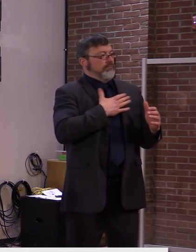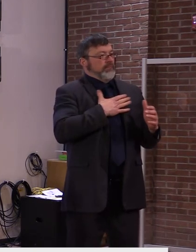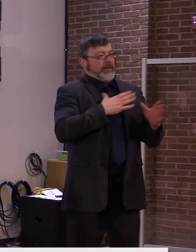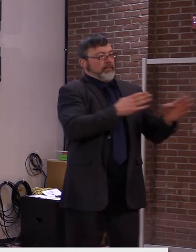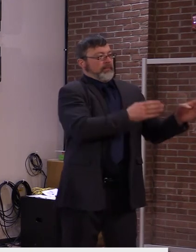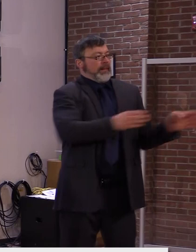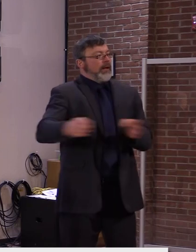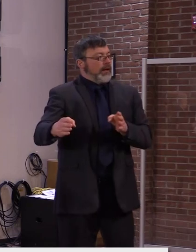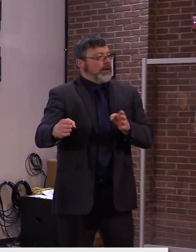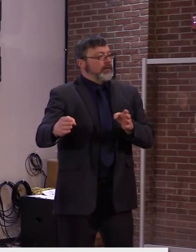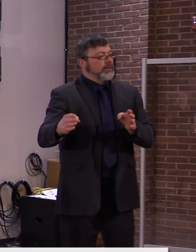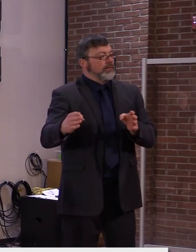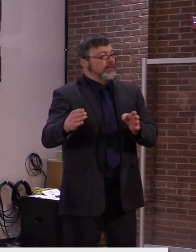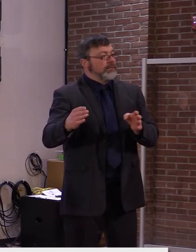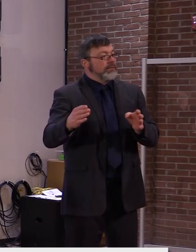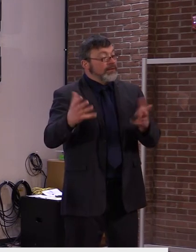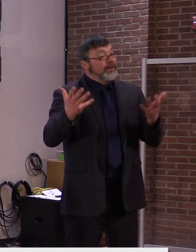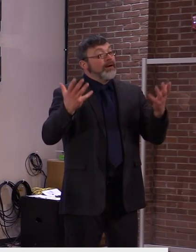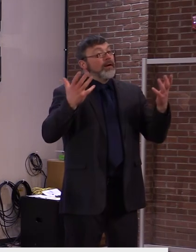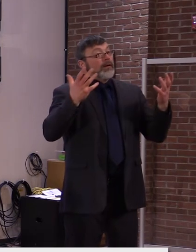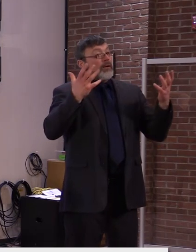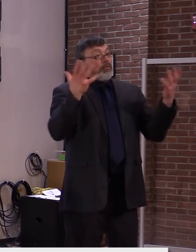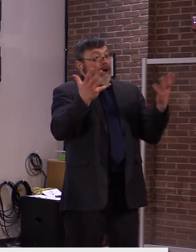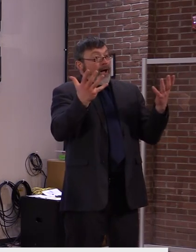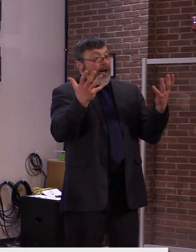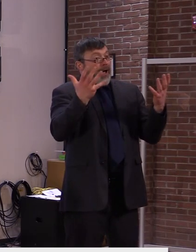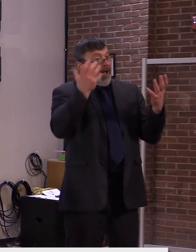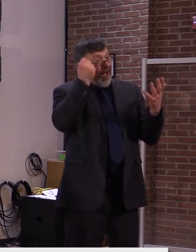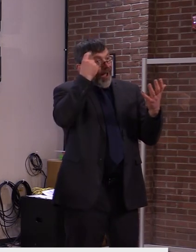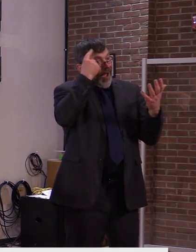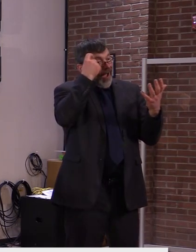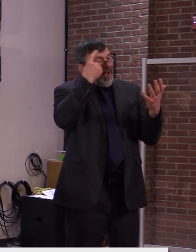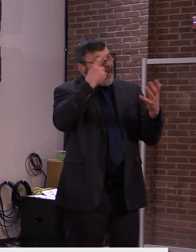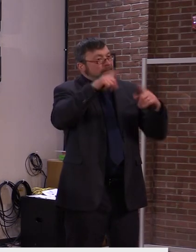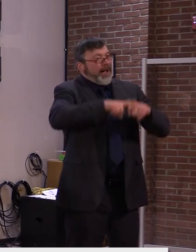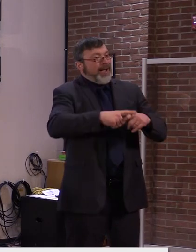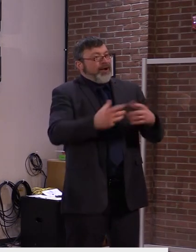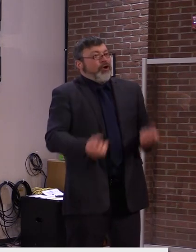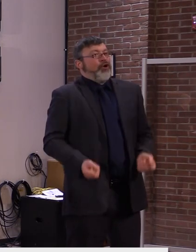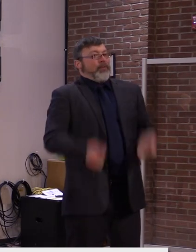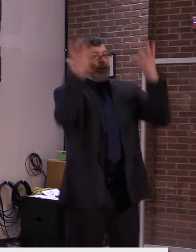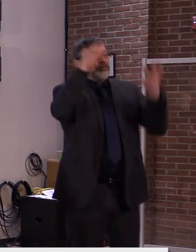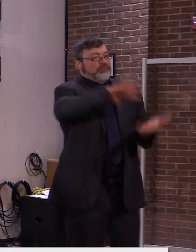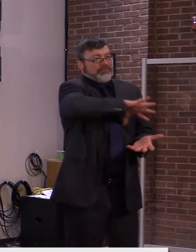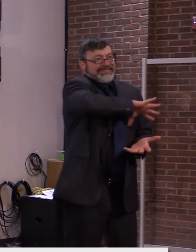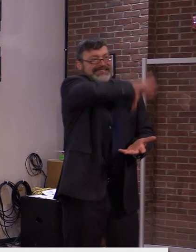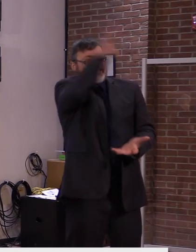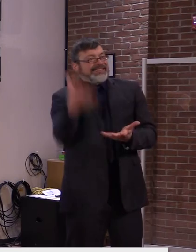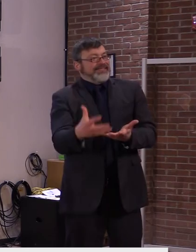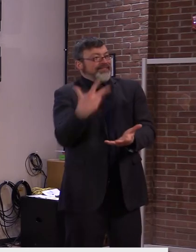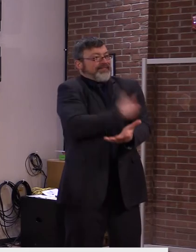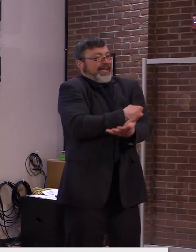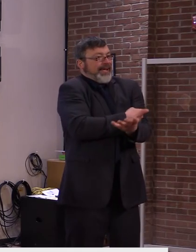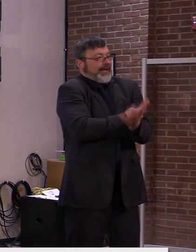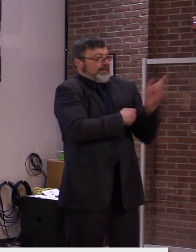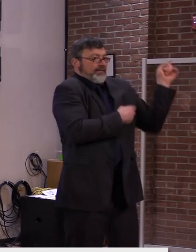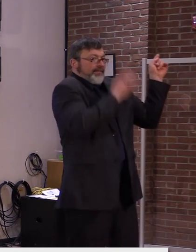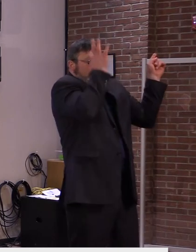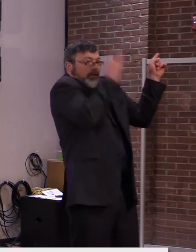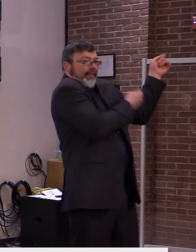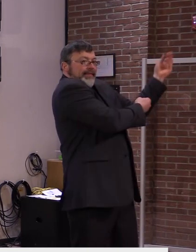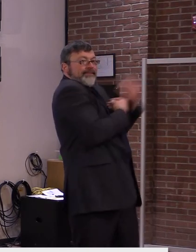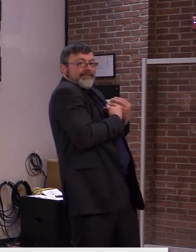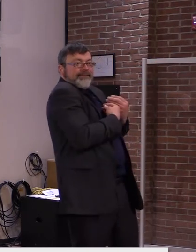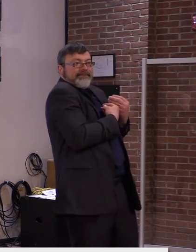a consistent supply come in through the last few weeks. I will now turn to